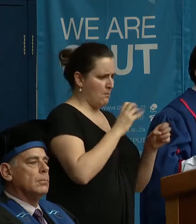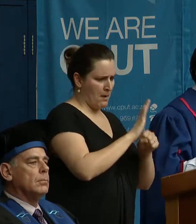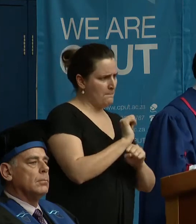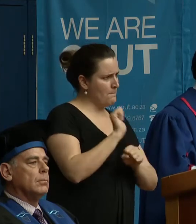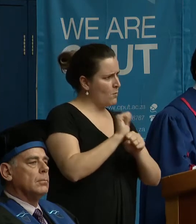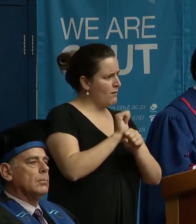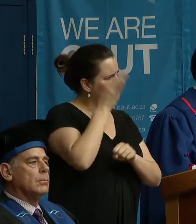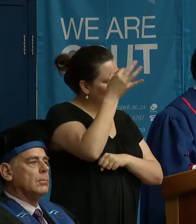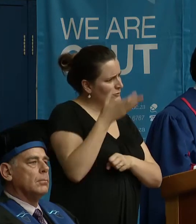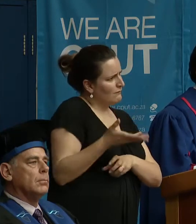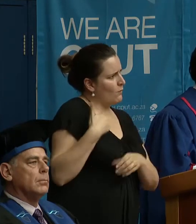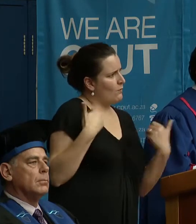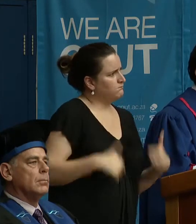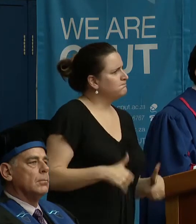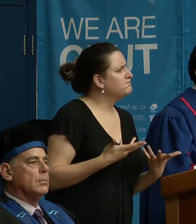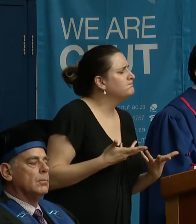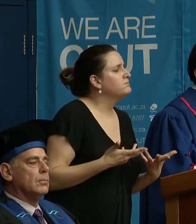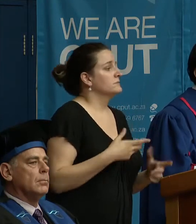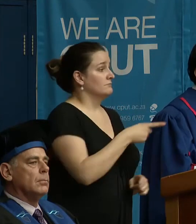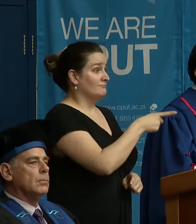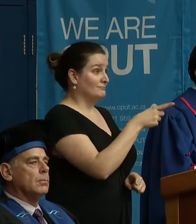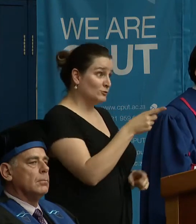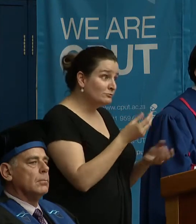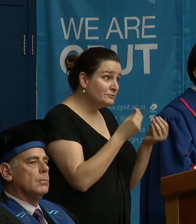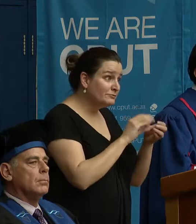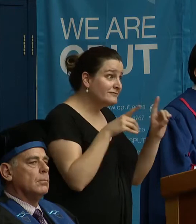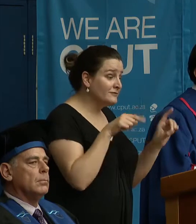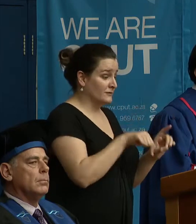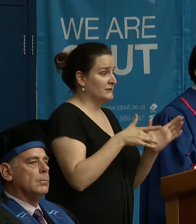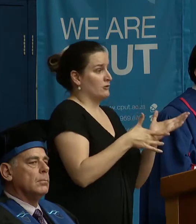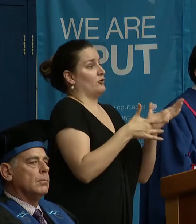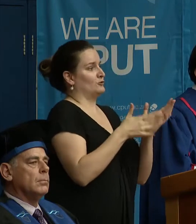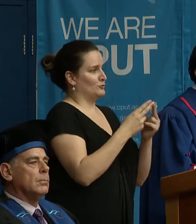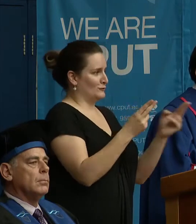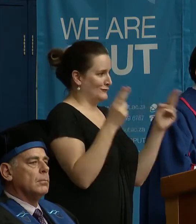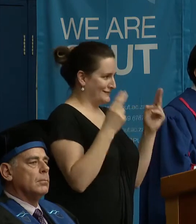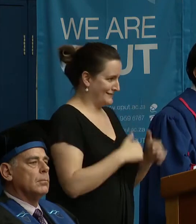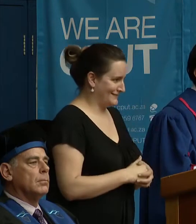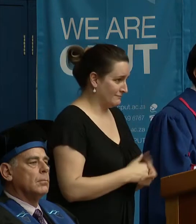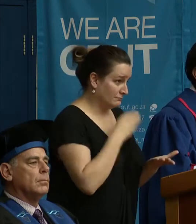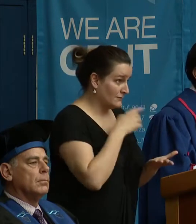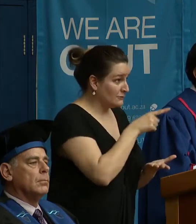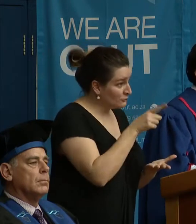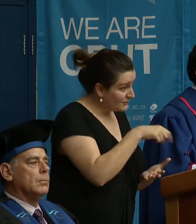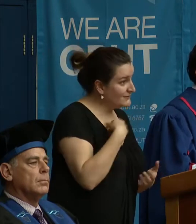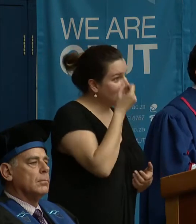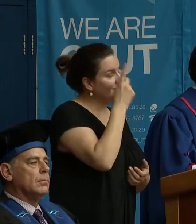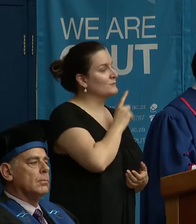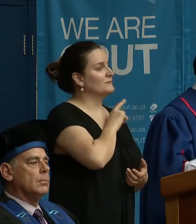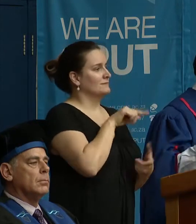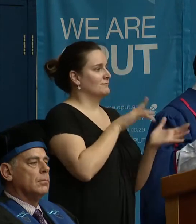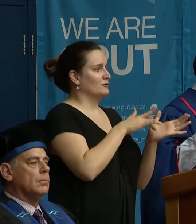work and all of those issues. You are graduating from a technology university, so it's important to understand